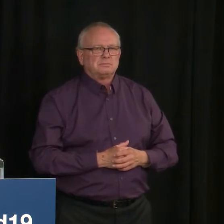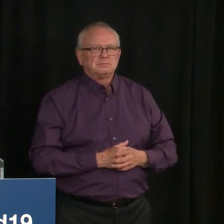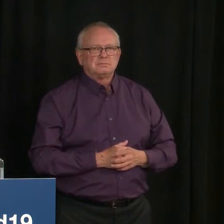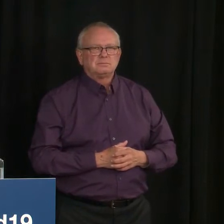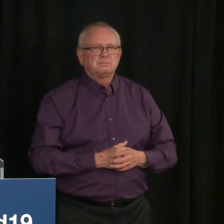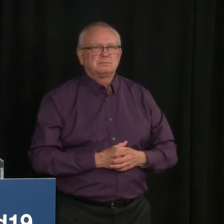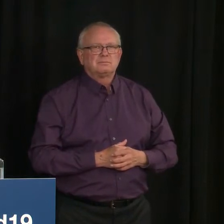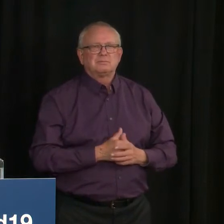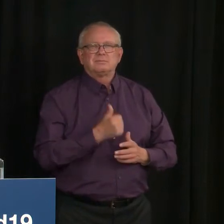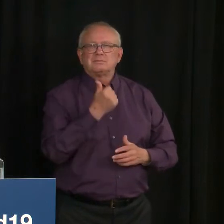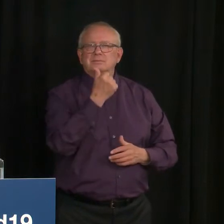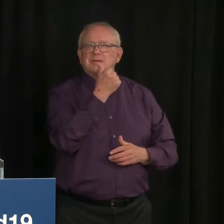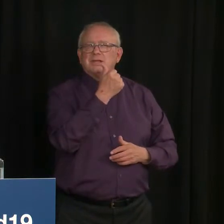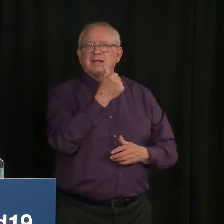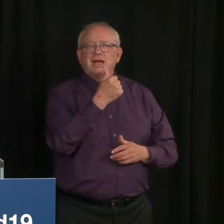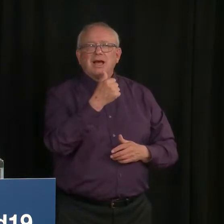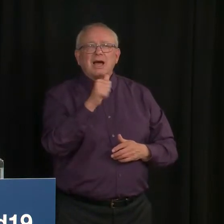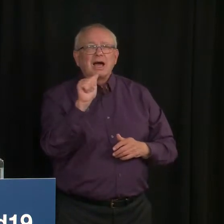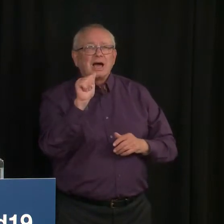Any identified